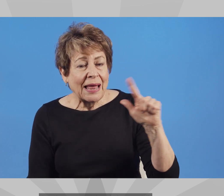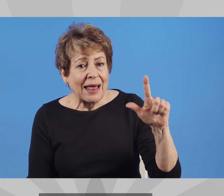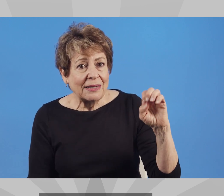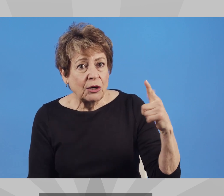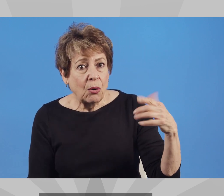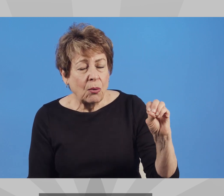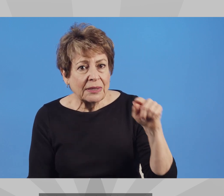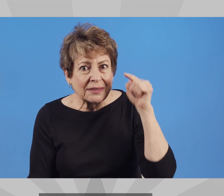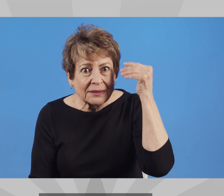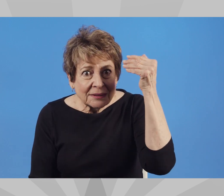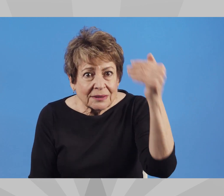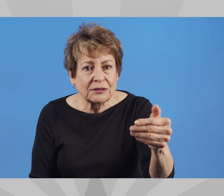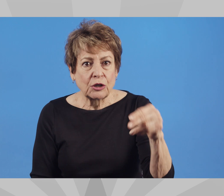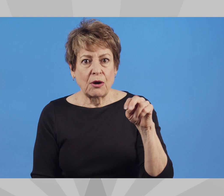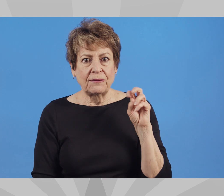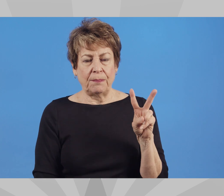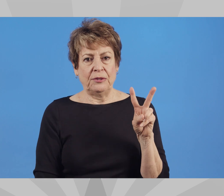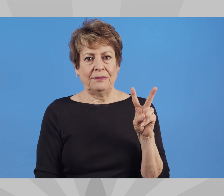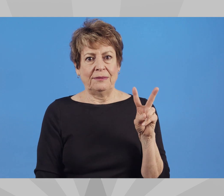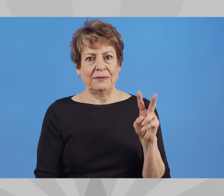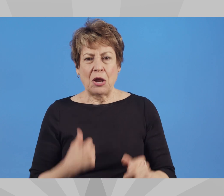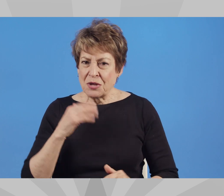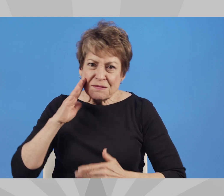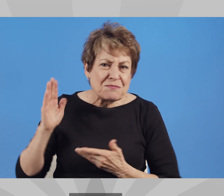in the state legislature.